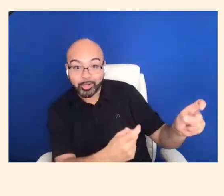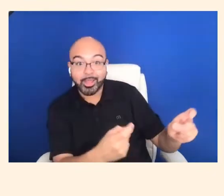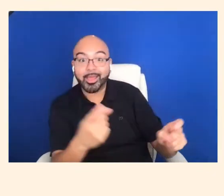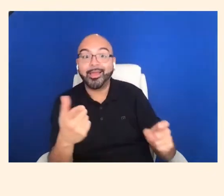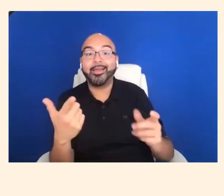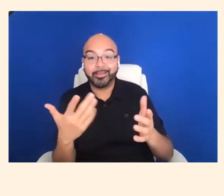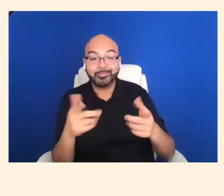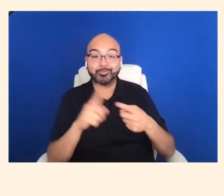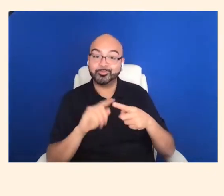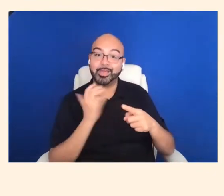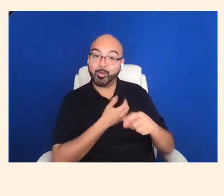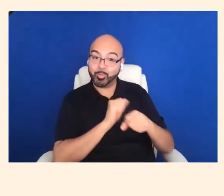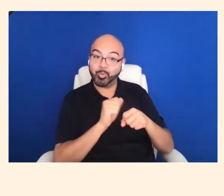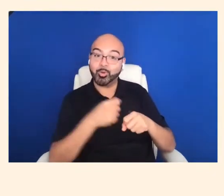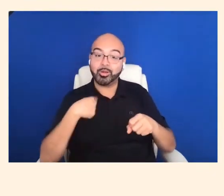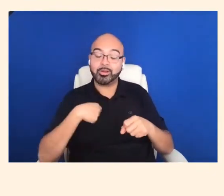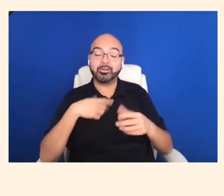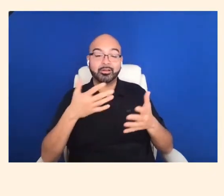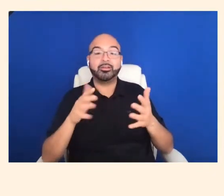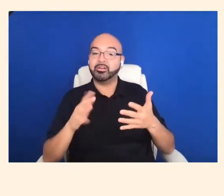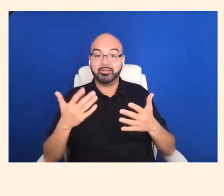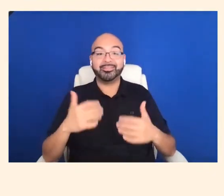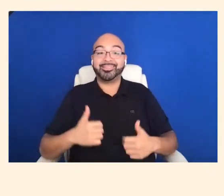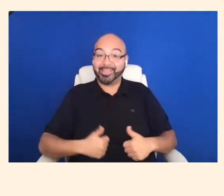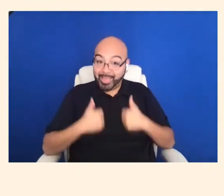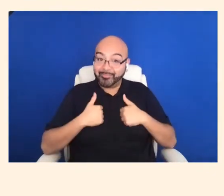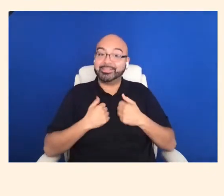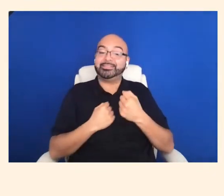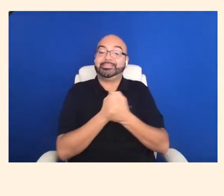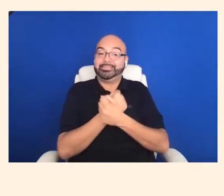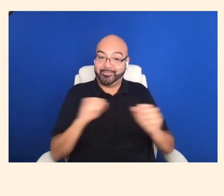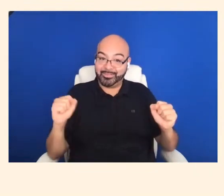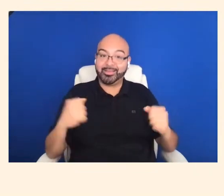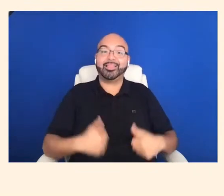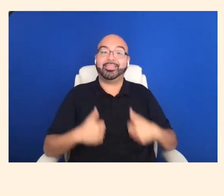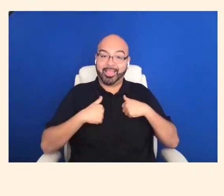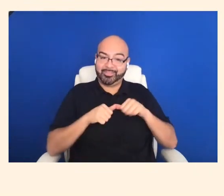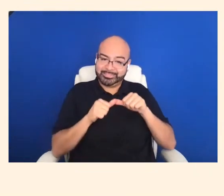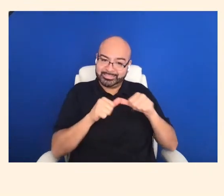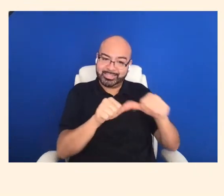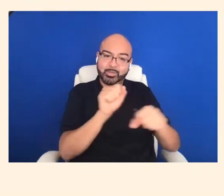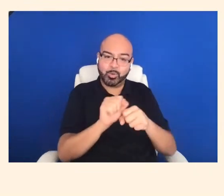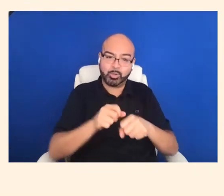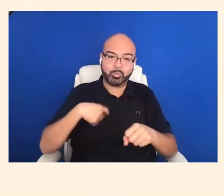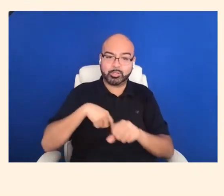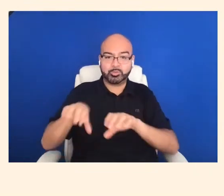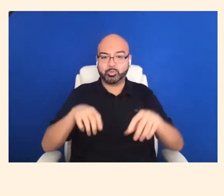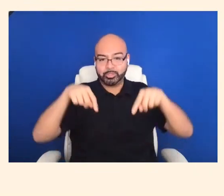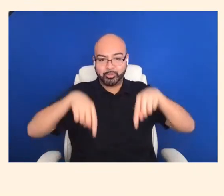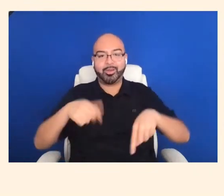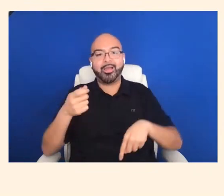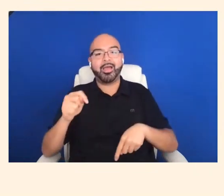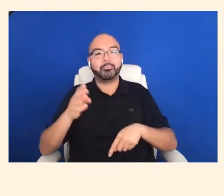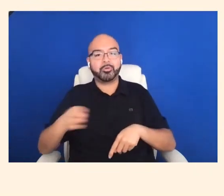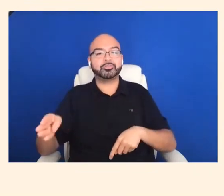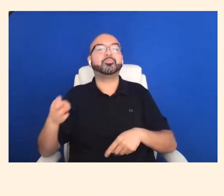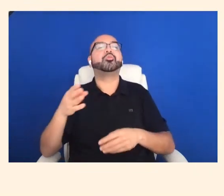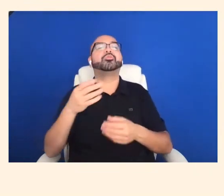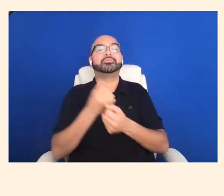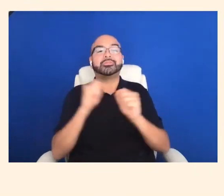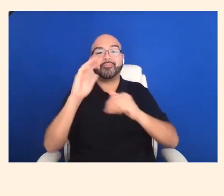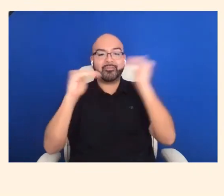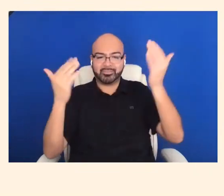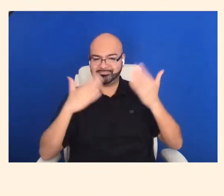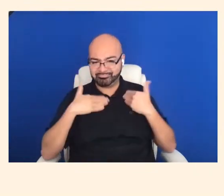donating to the work that we do, the life-saving and life-sustaining work that we do here at Baltimore Safe Haven, please feel free to